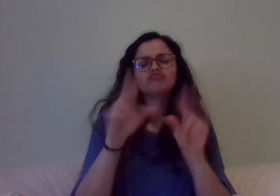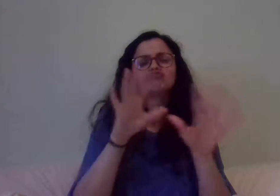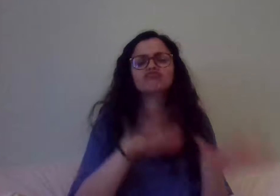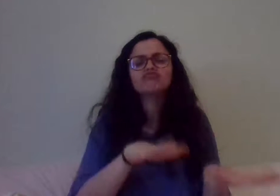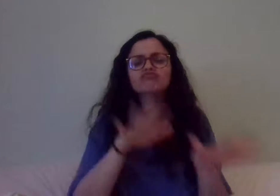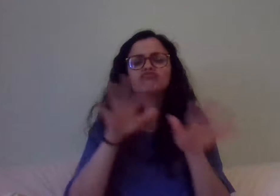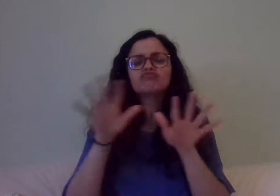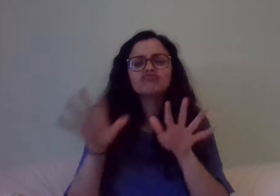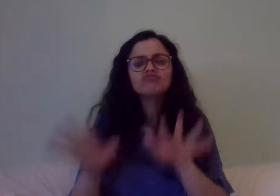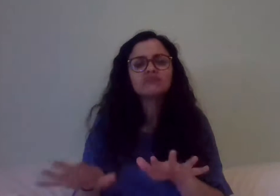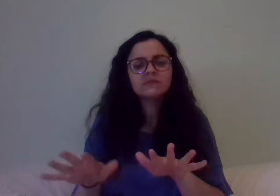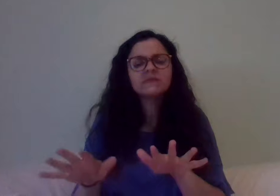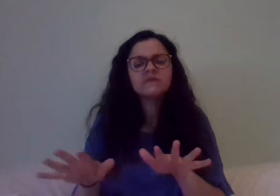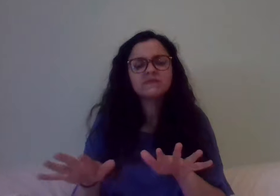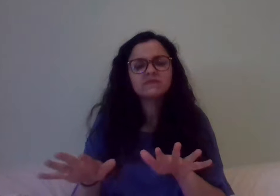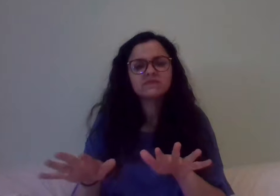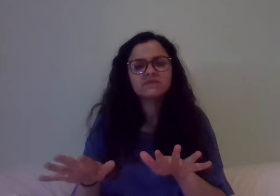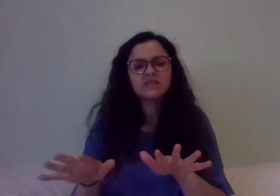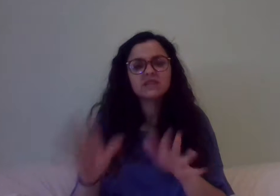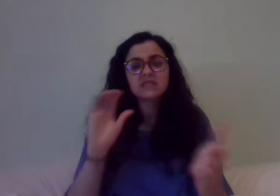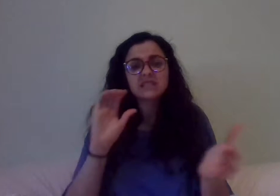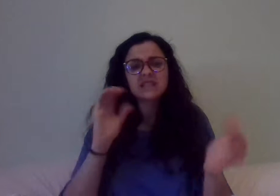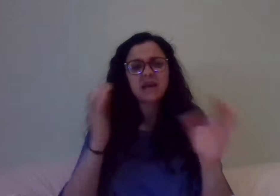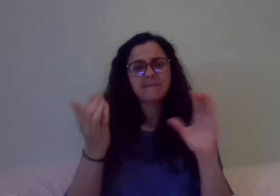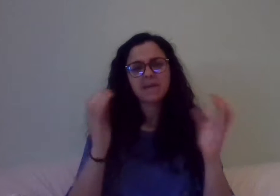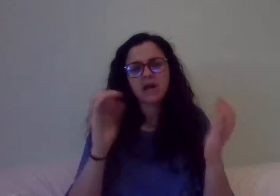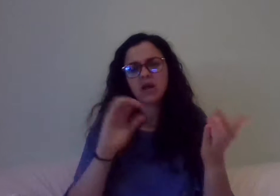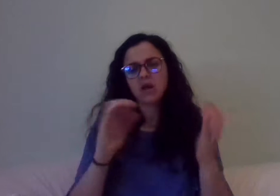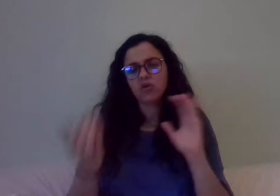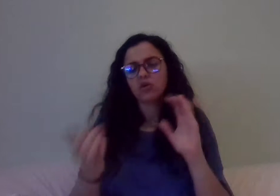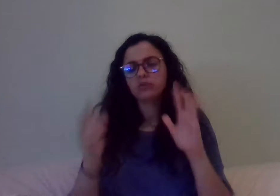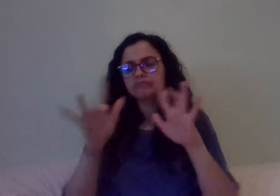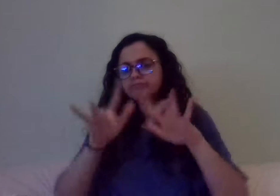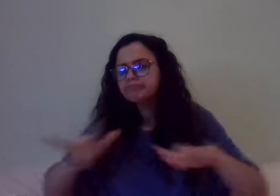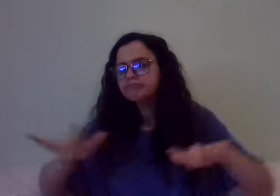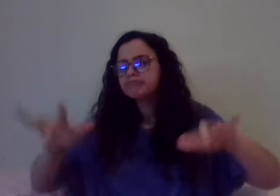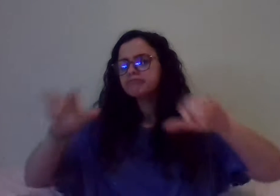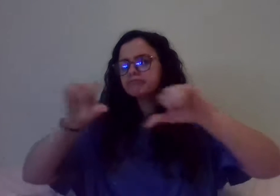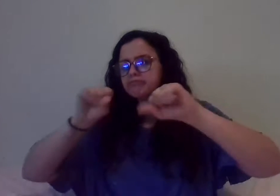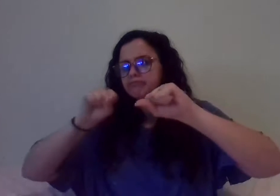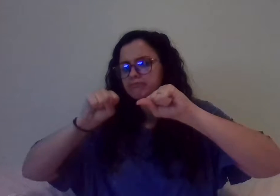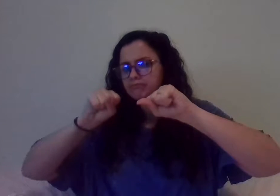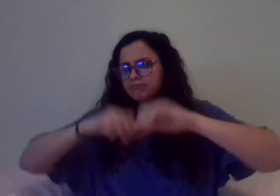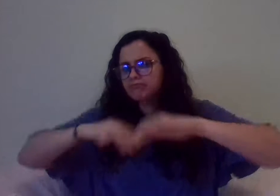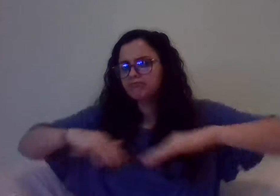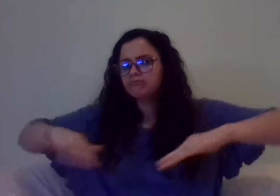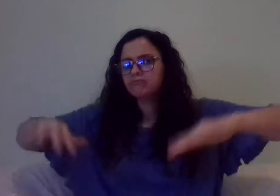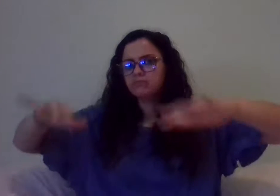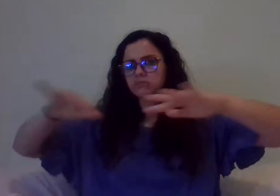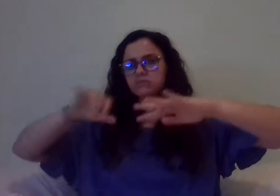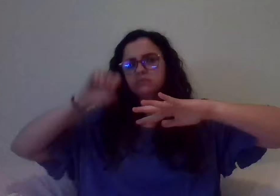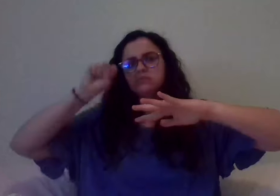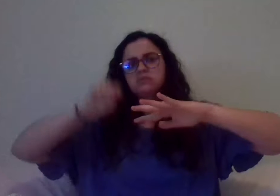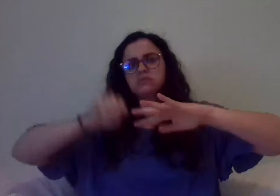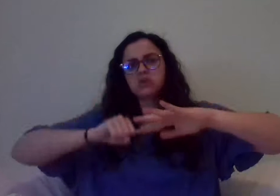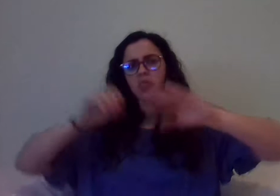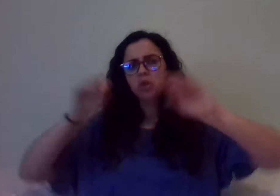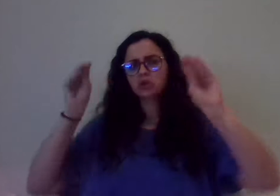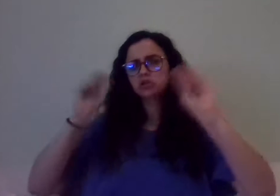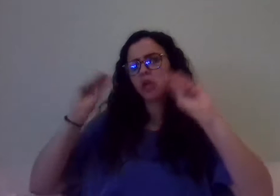barren landscape of the South. There's nothing that necessarily is obstructing your view or of your space. And when we